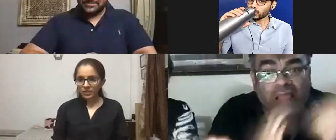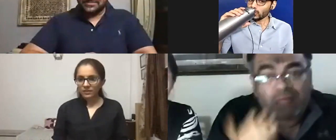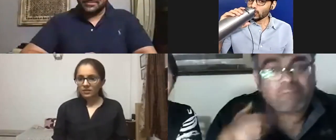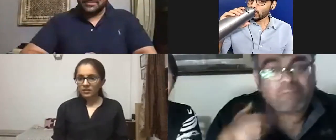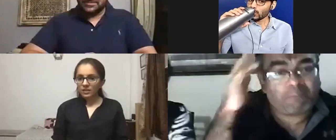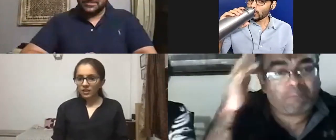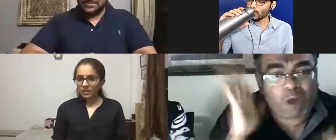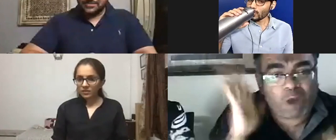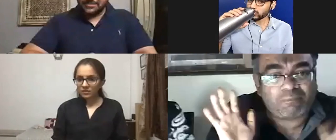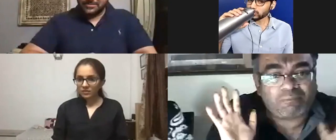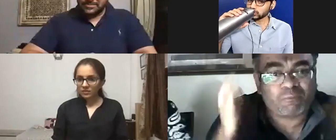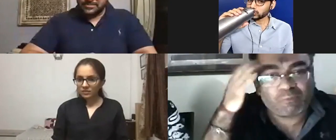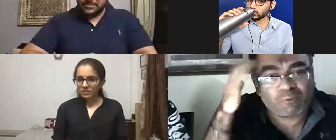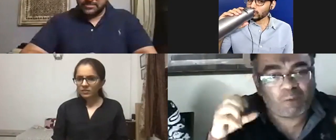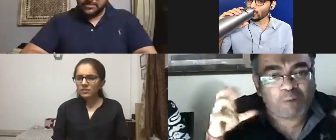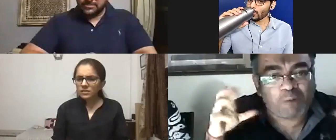Okay.